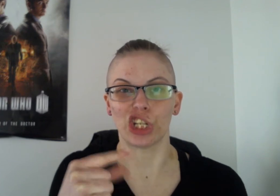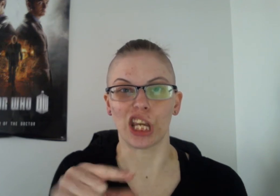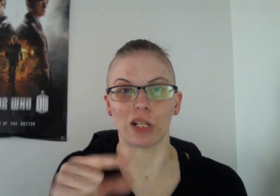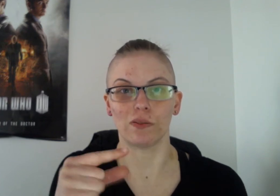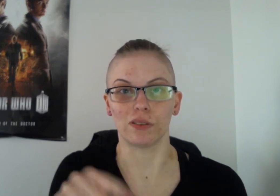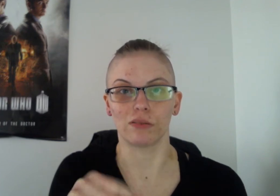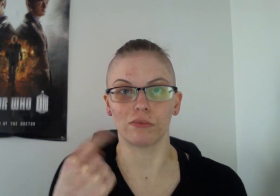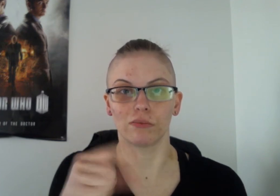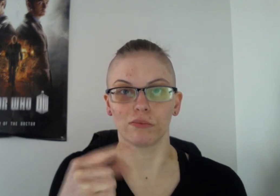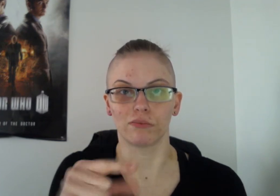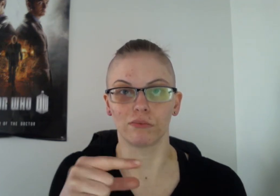out.